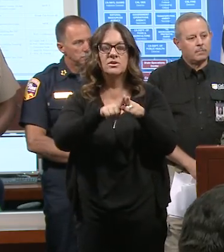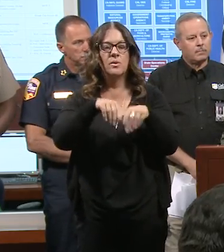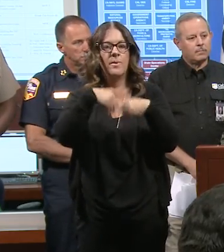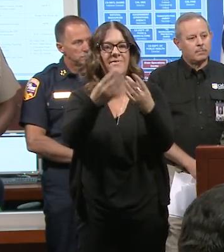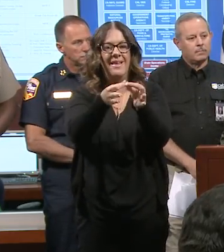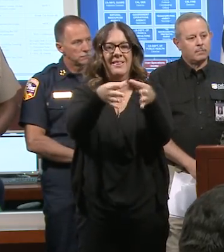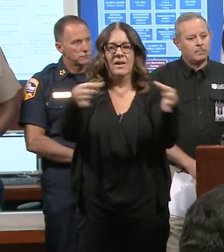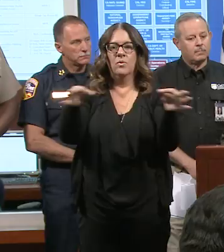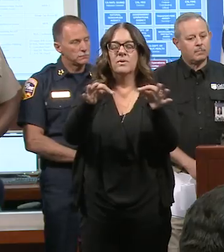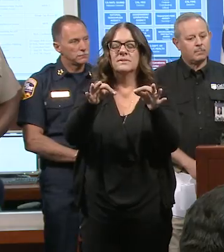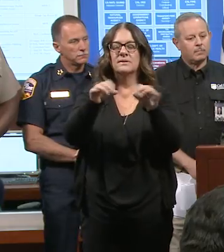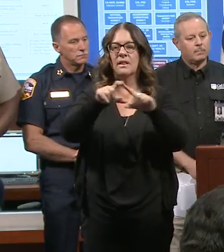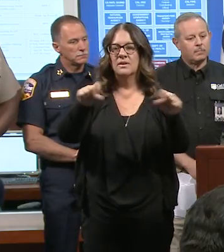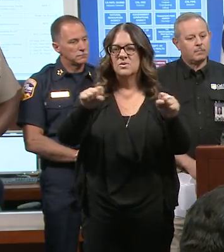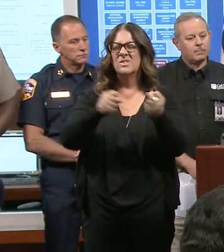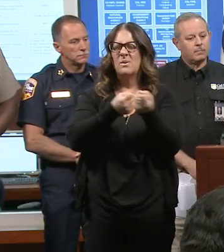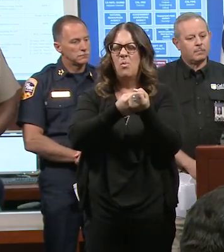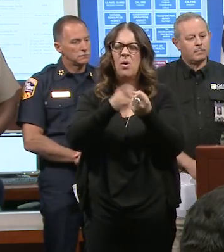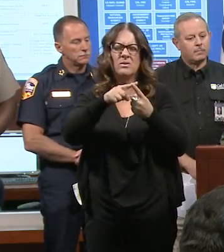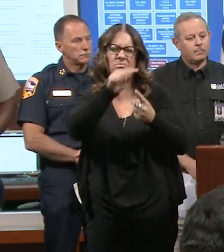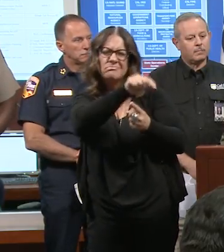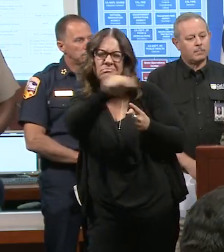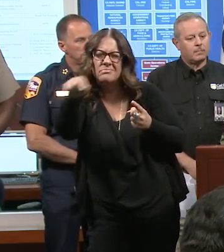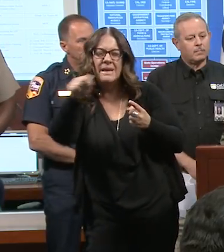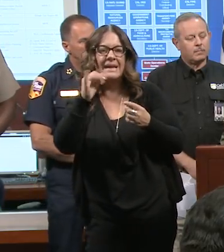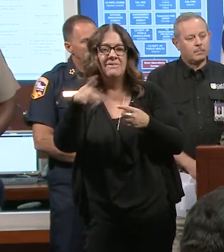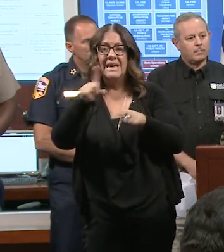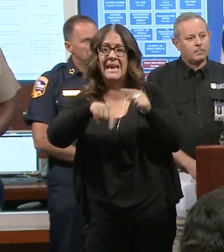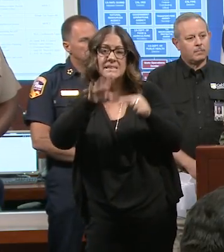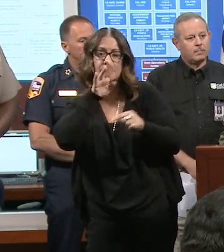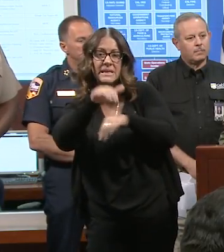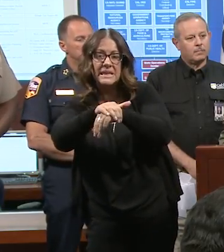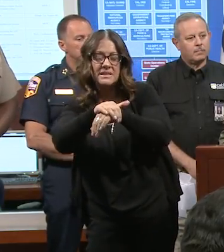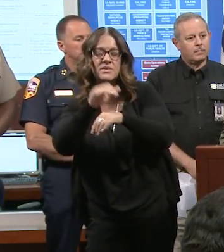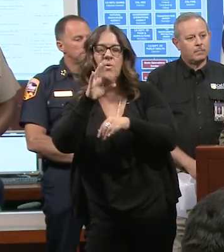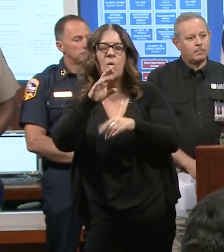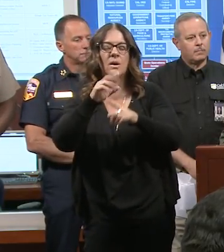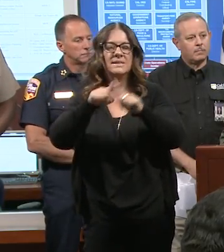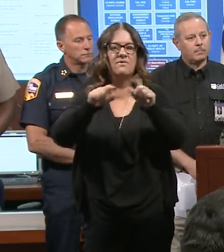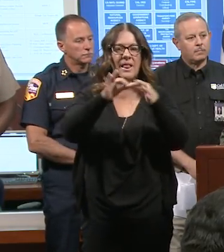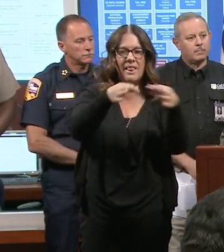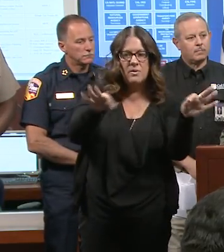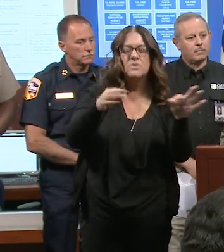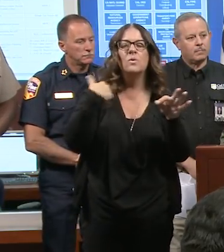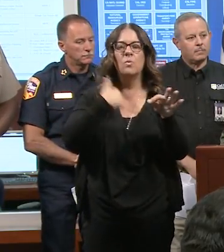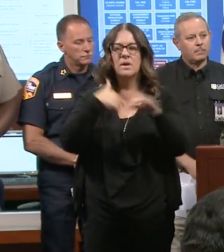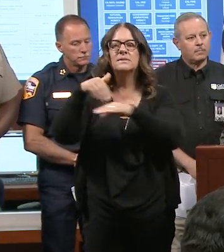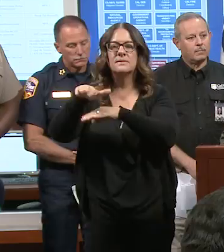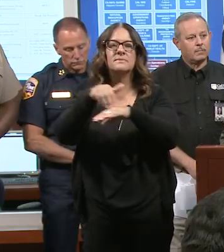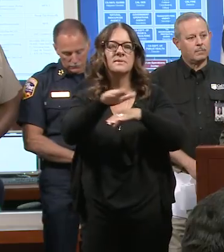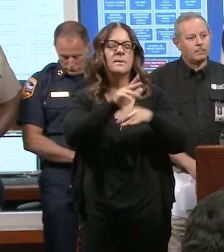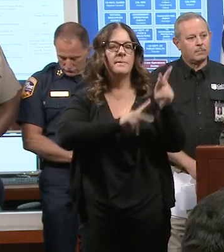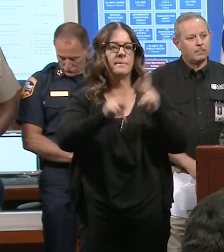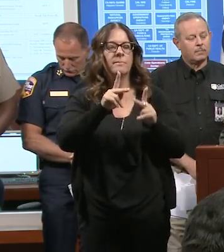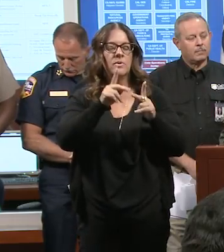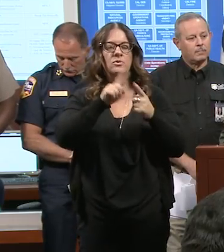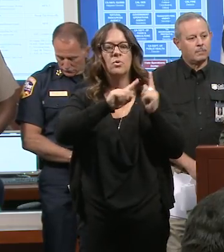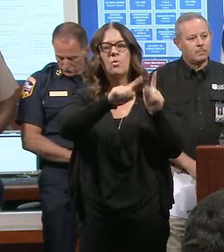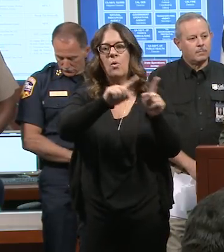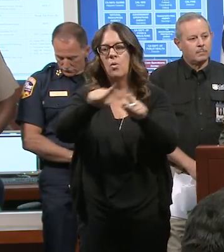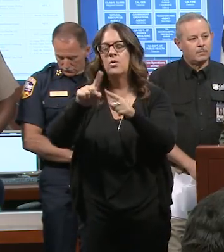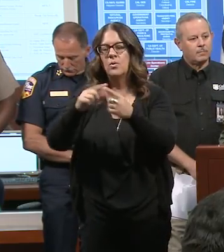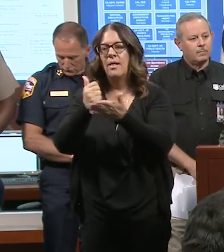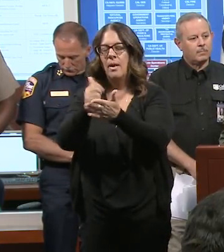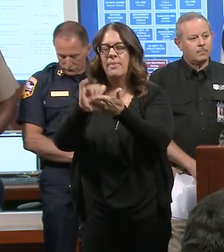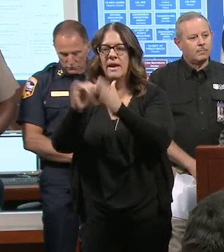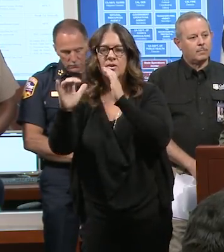for those areas where evacuated personnel do not speak English or have difficulty with that language. We are continuing to work very